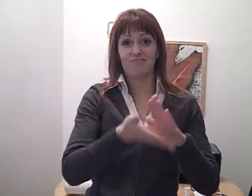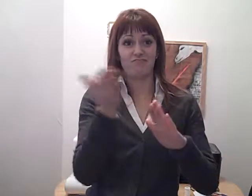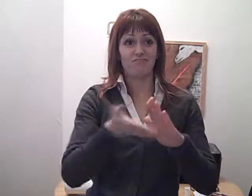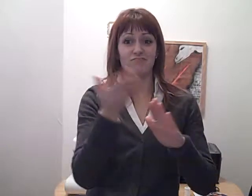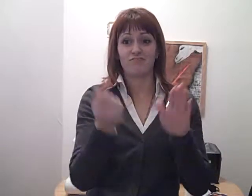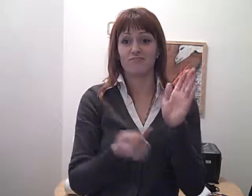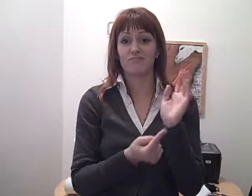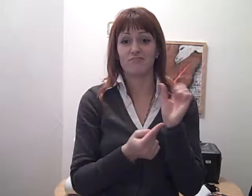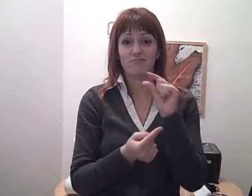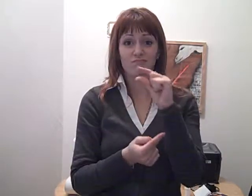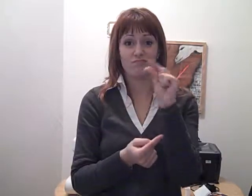transparency.